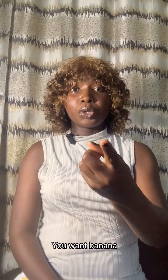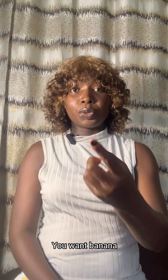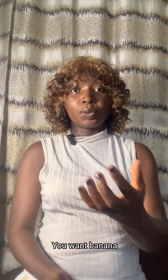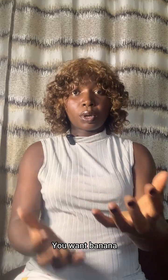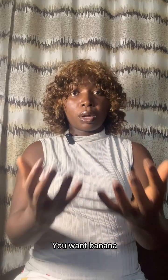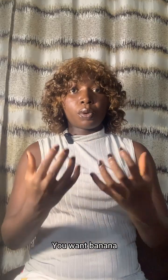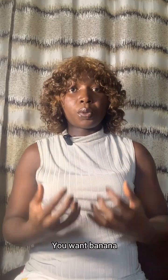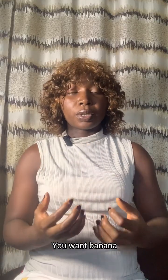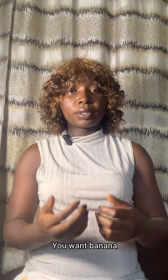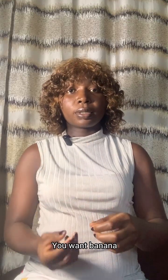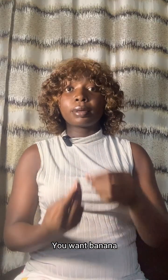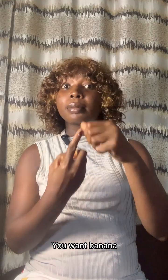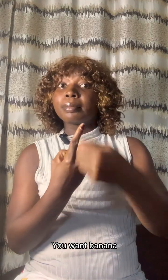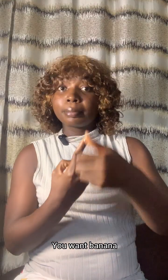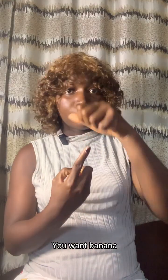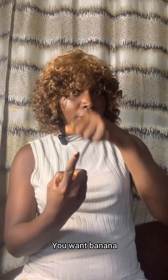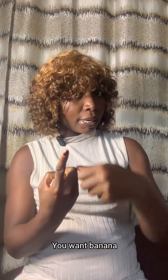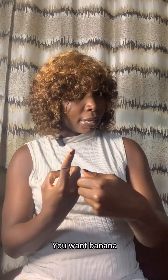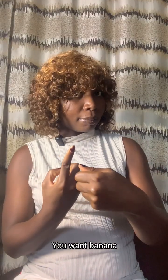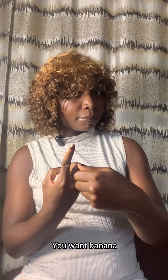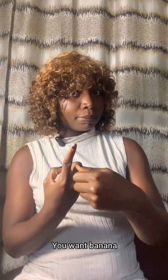You want banana?